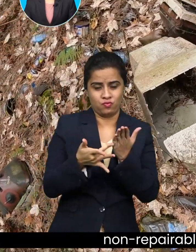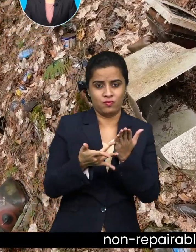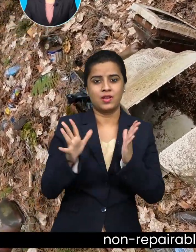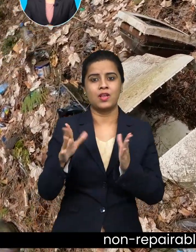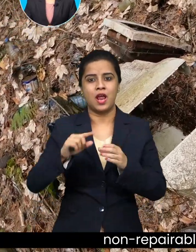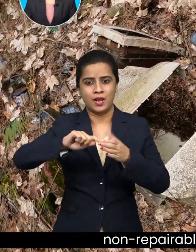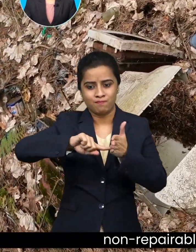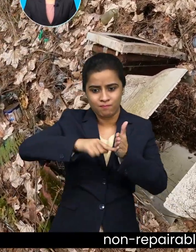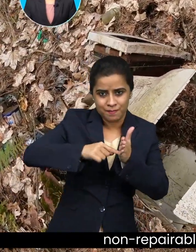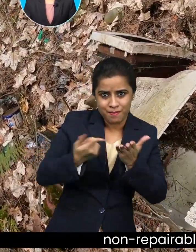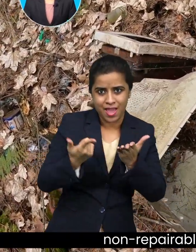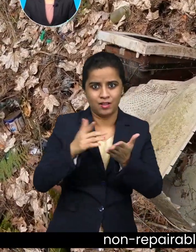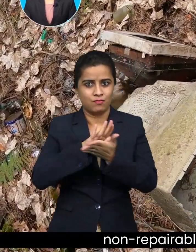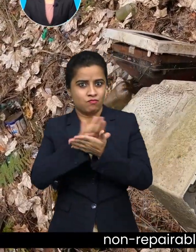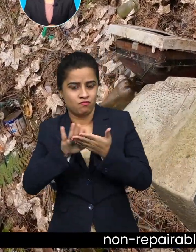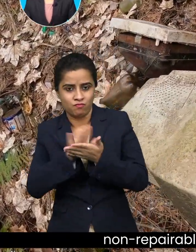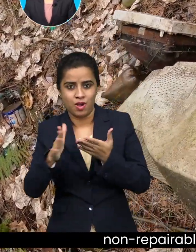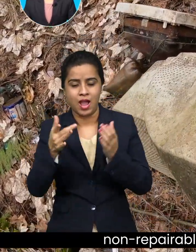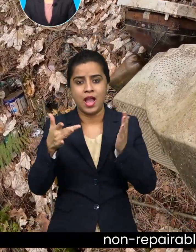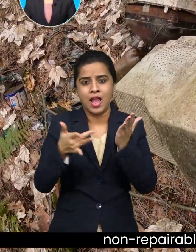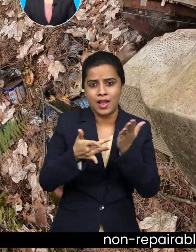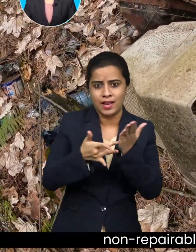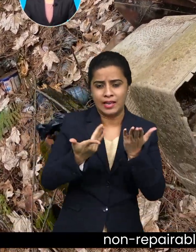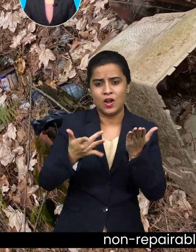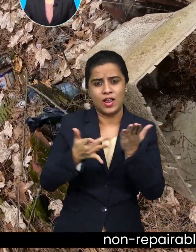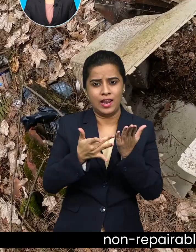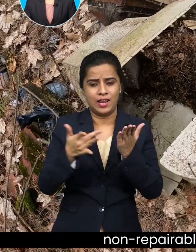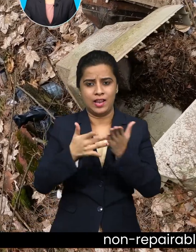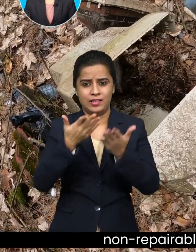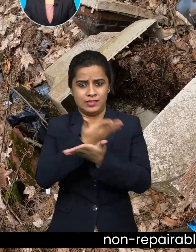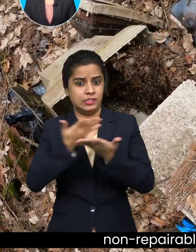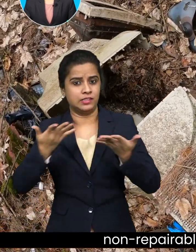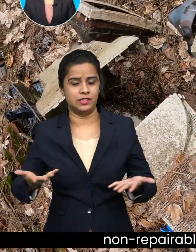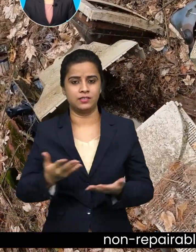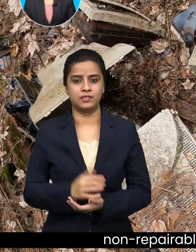non-repairable electrical and electronic devices.